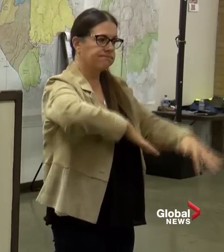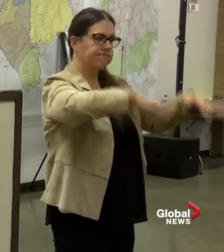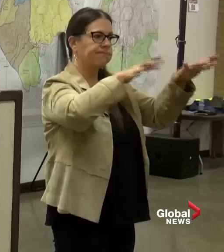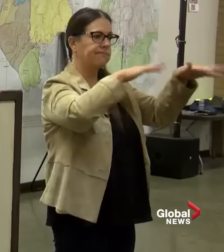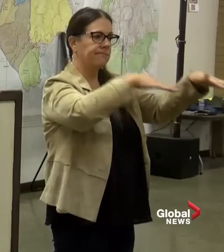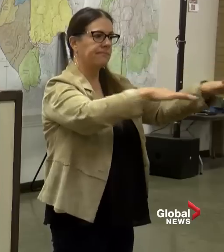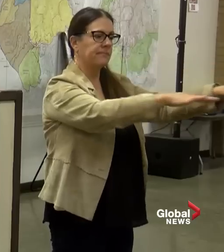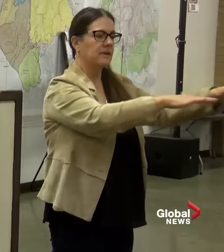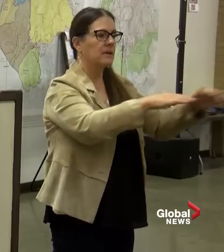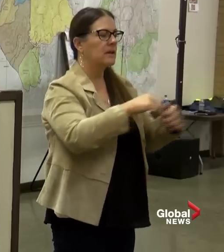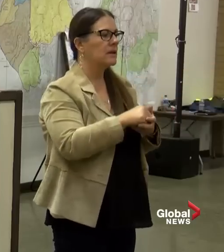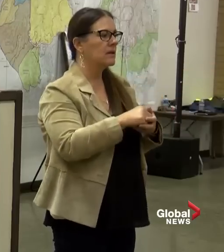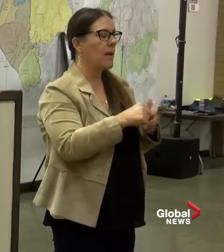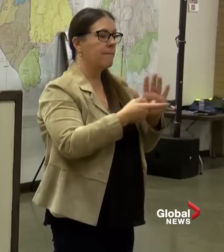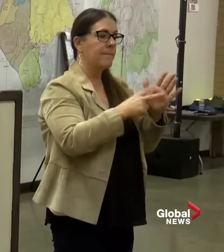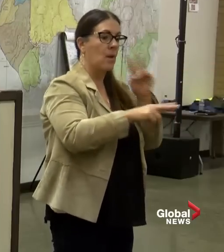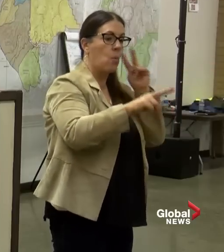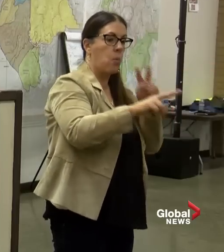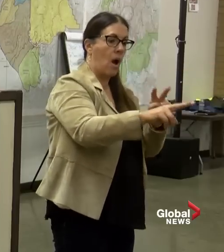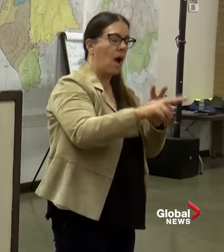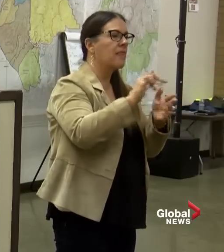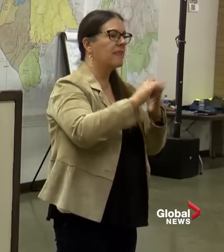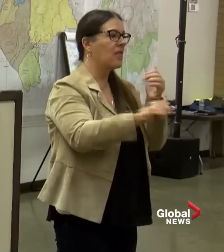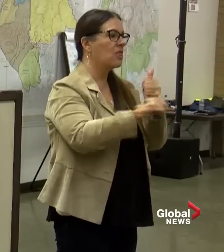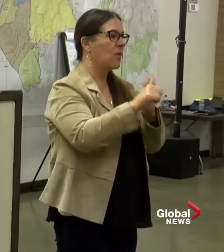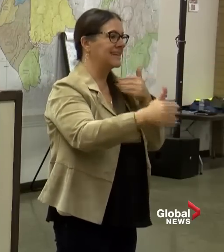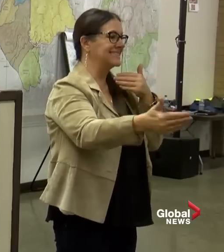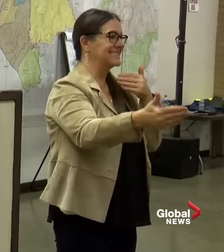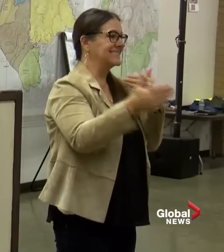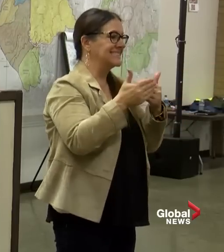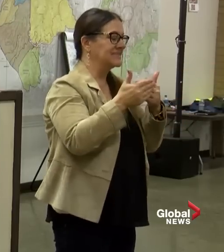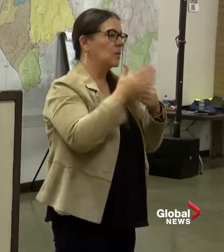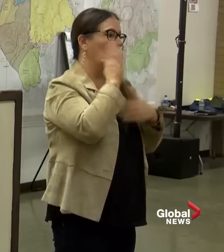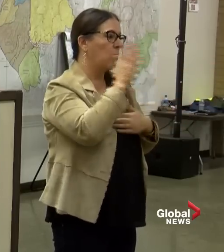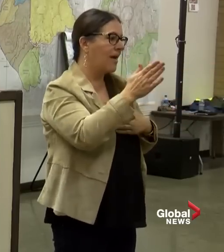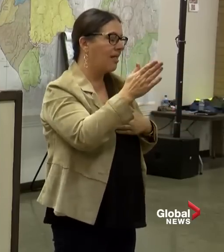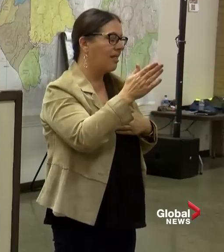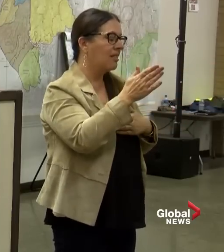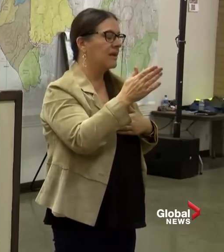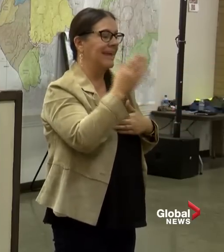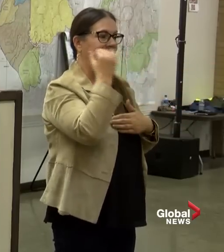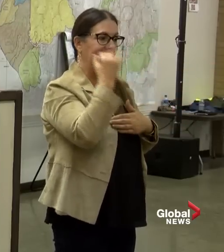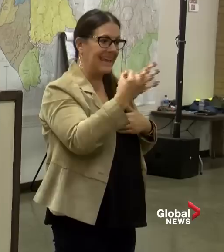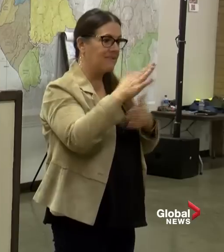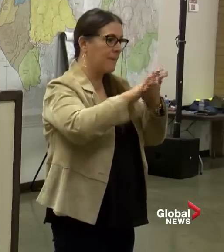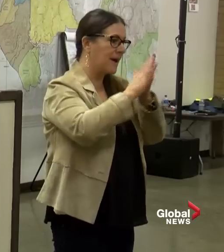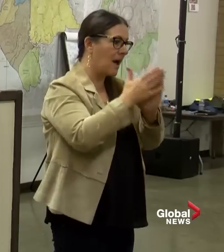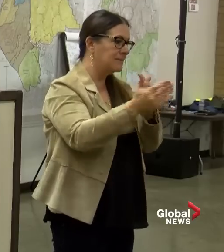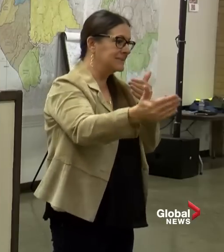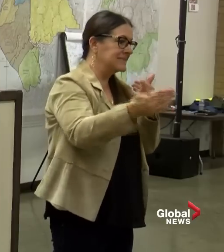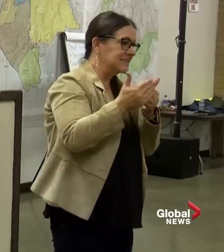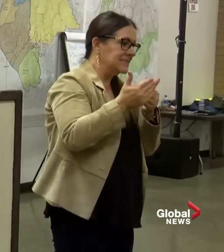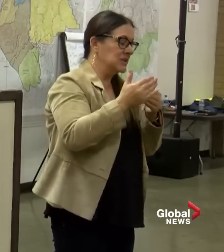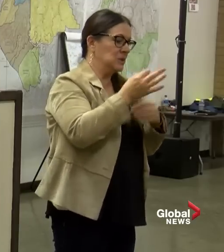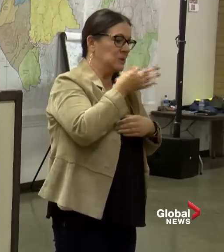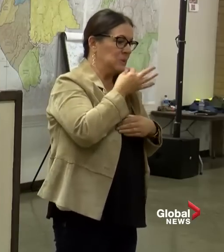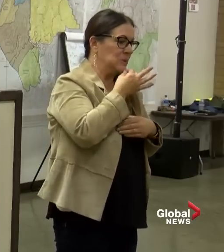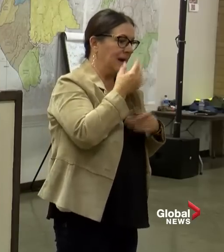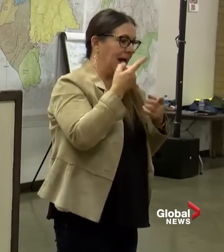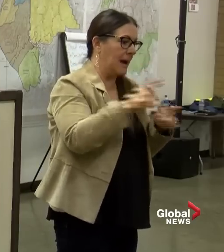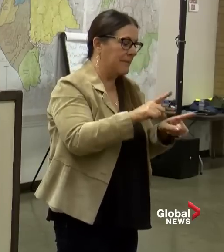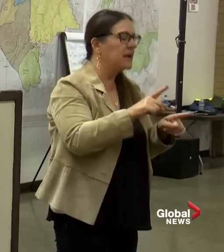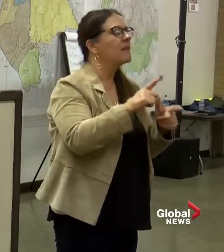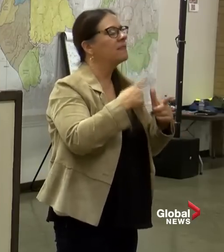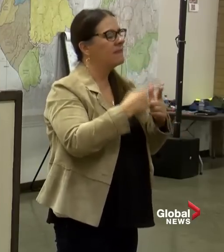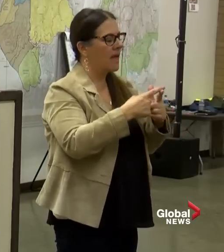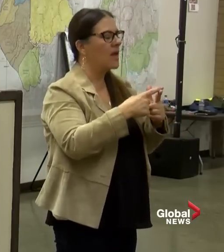does not mean that a threat is imminent. If a threat does become imminent,